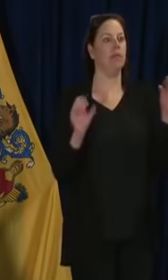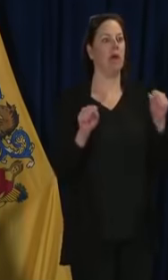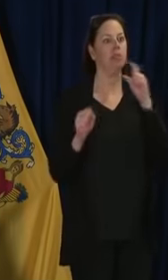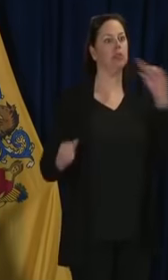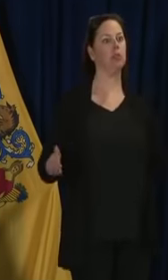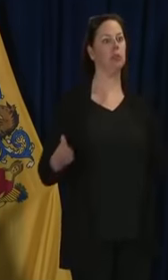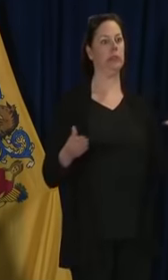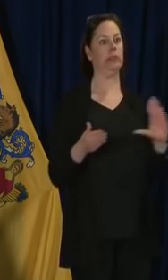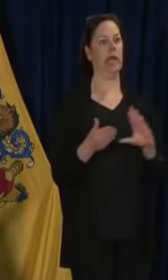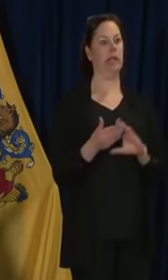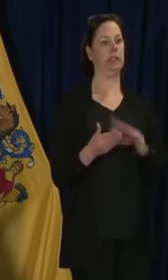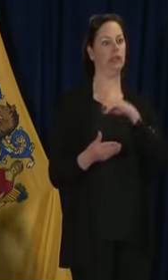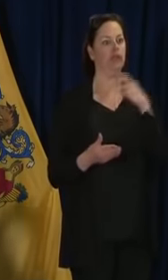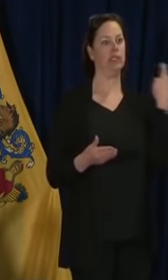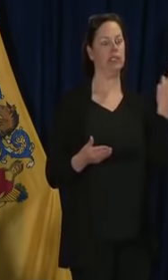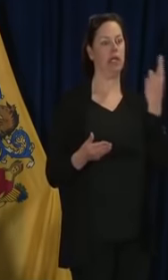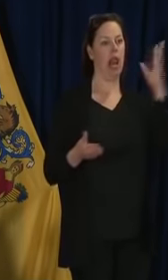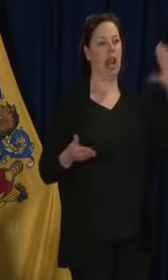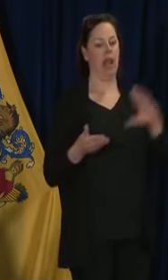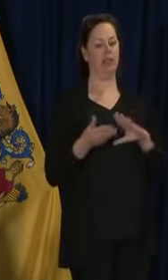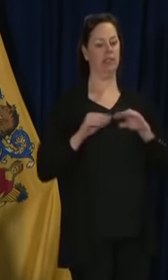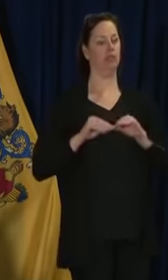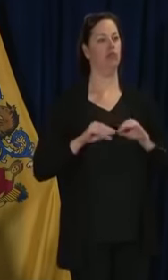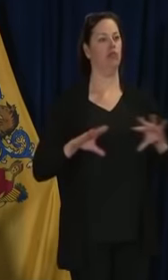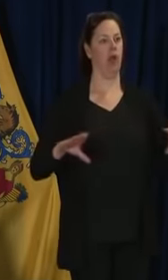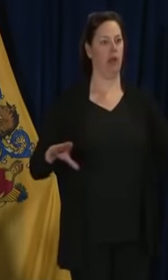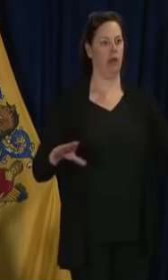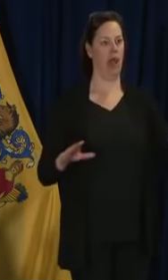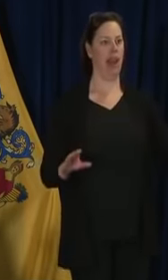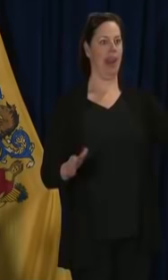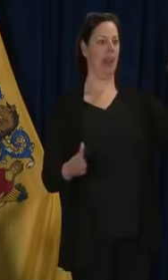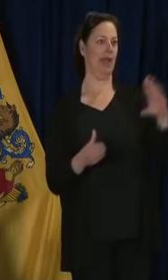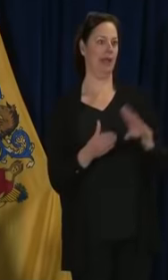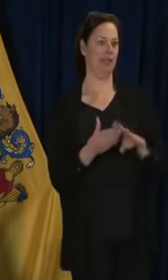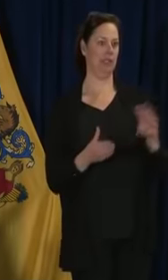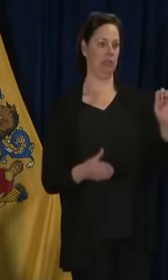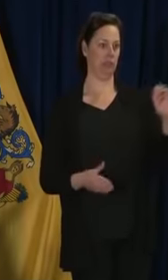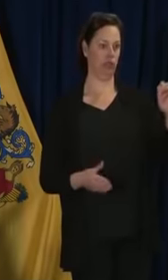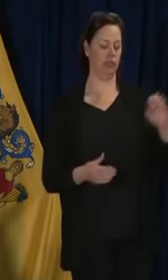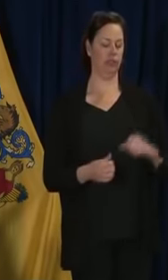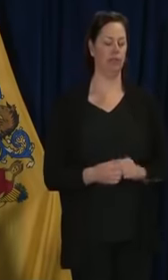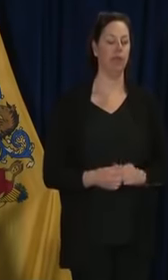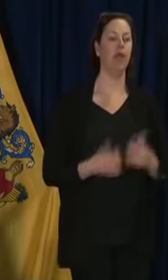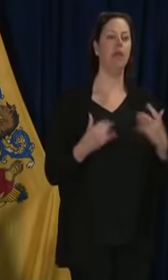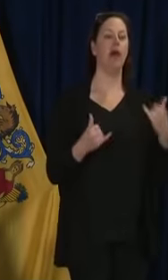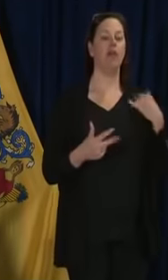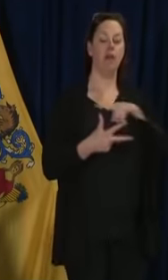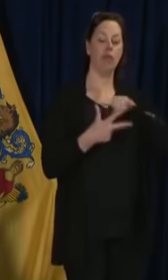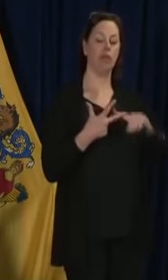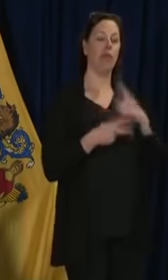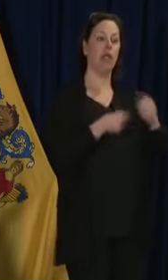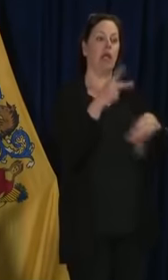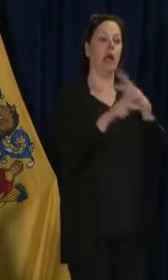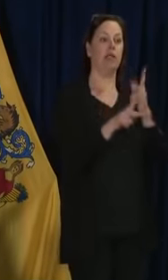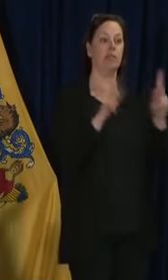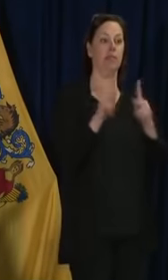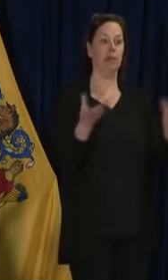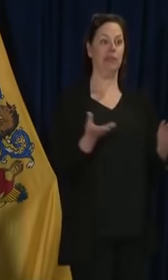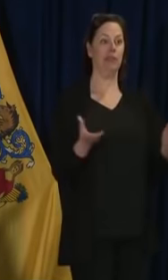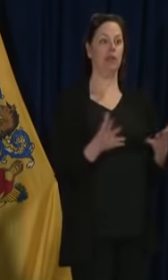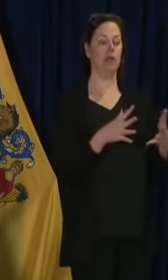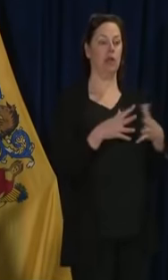of it. And then I want to, lastly, before we take your questions, address three types of people. Number one, those